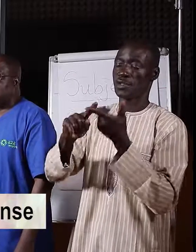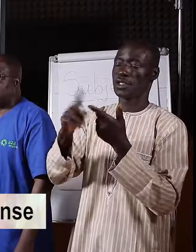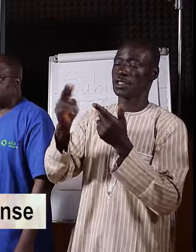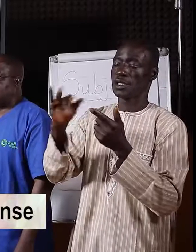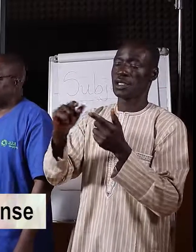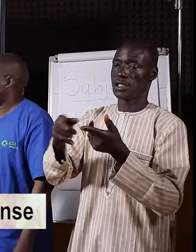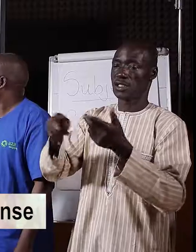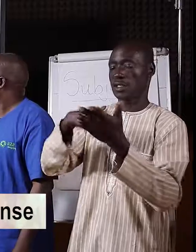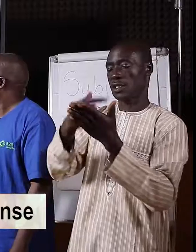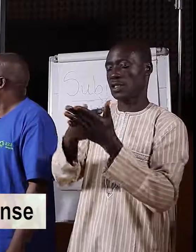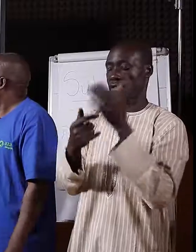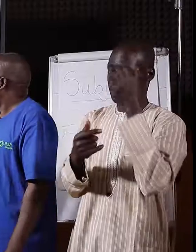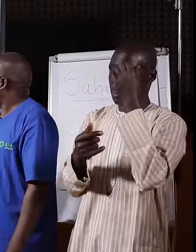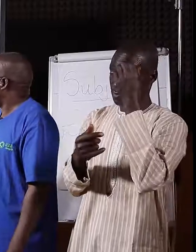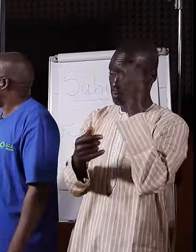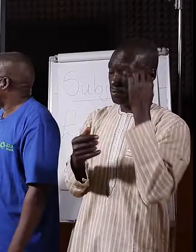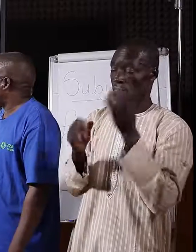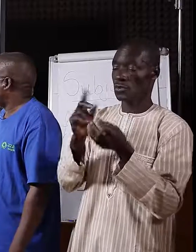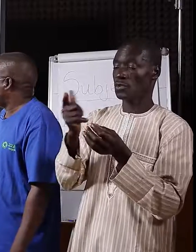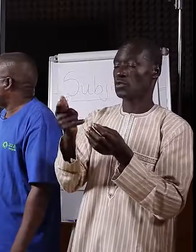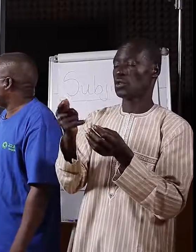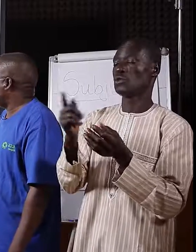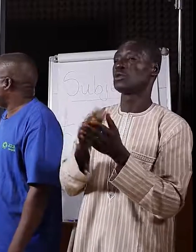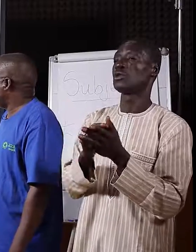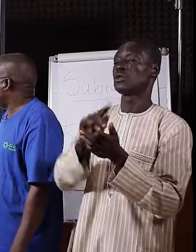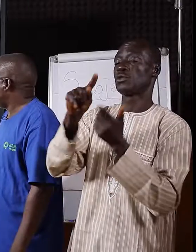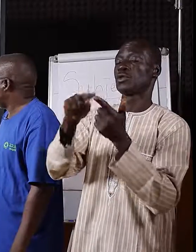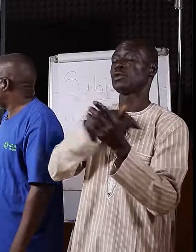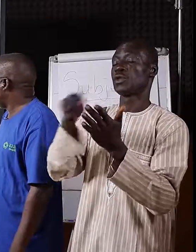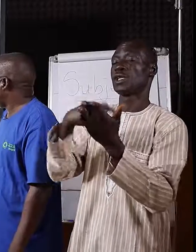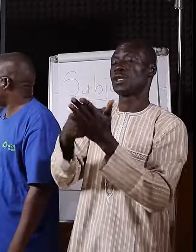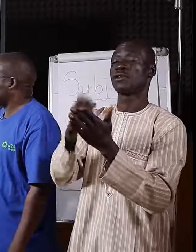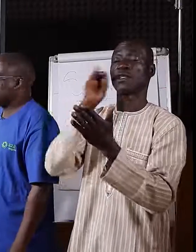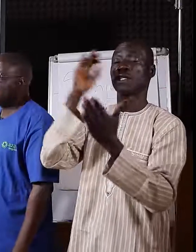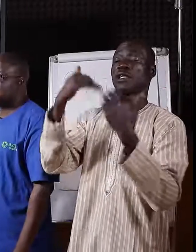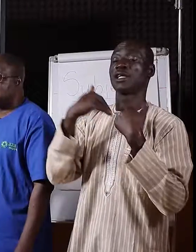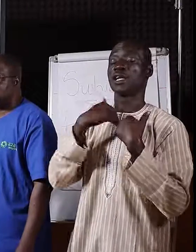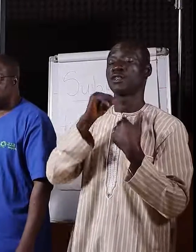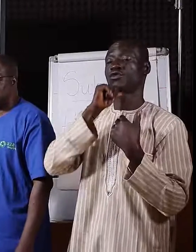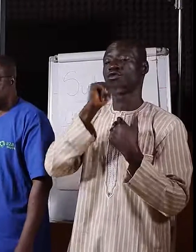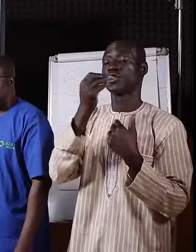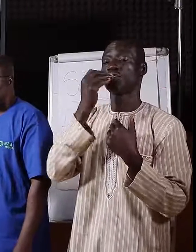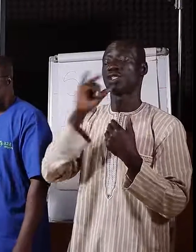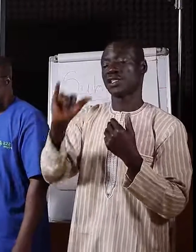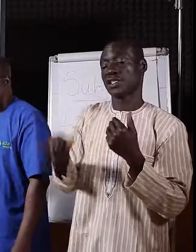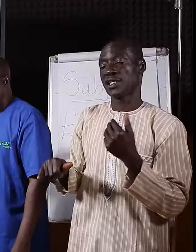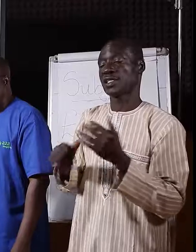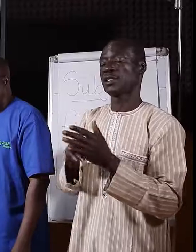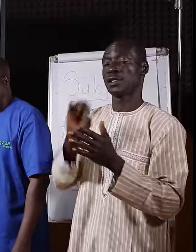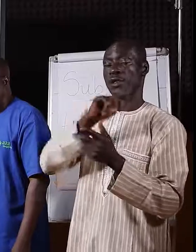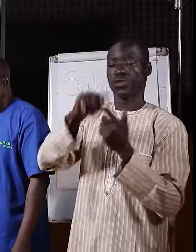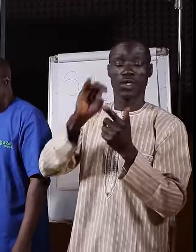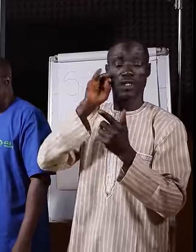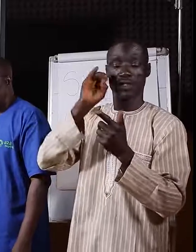Helen arrived. 21. When we arrived, he had not eaten yet. When